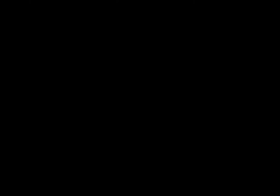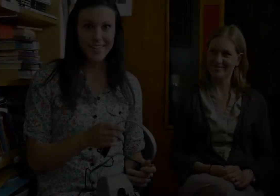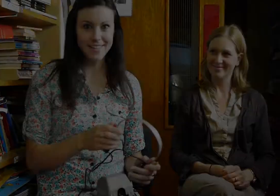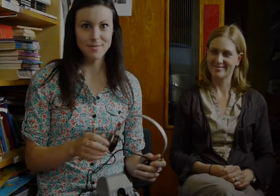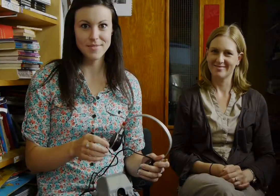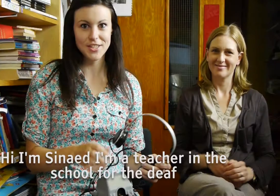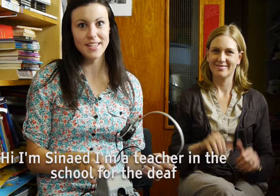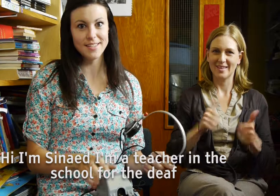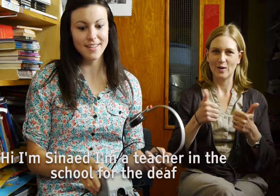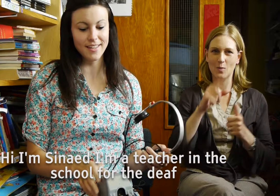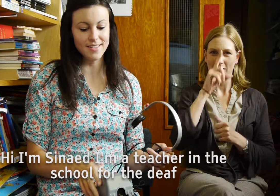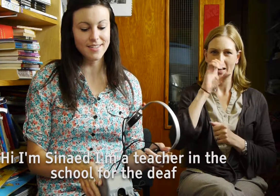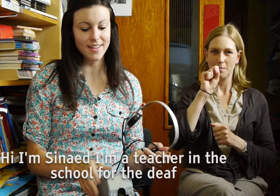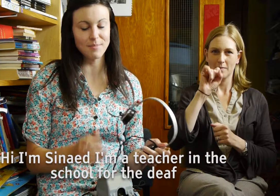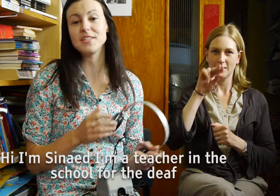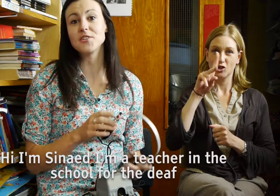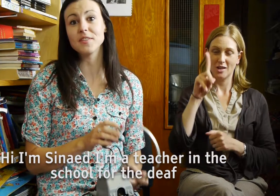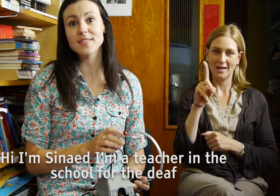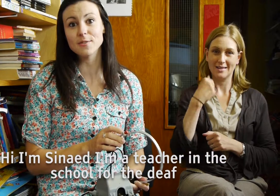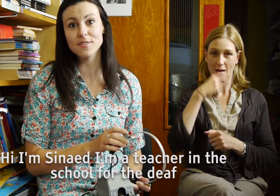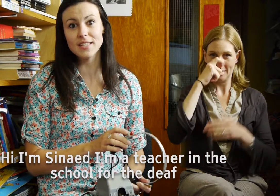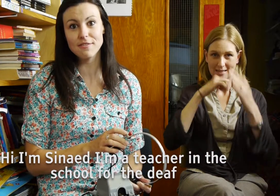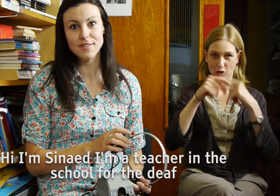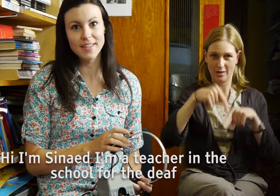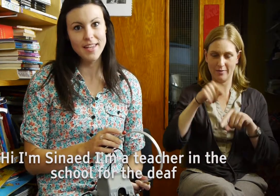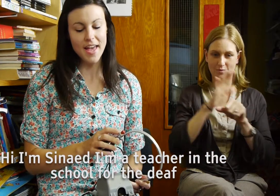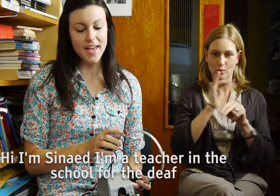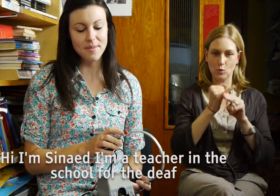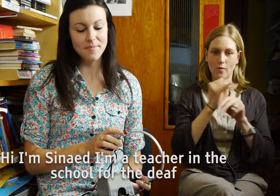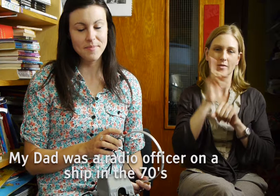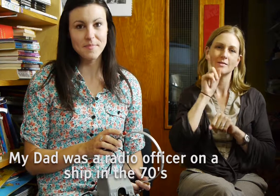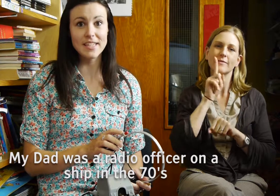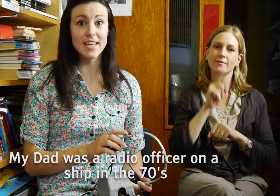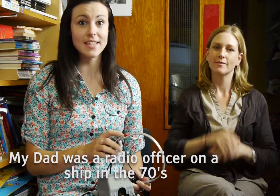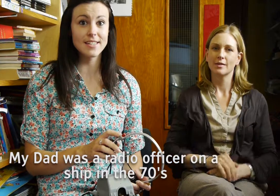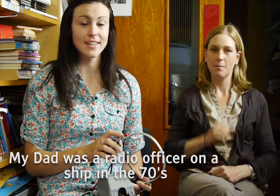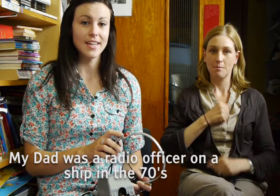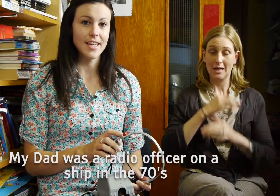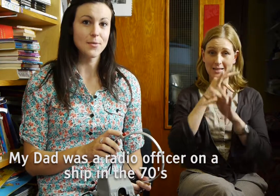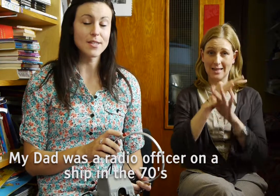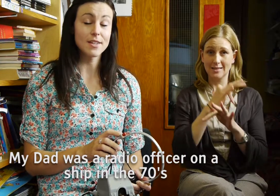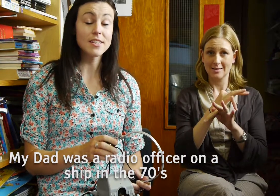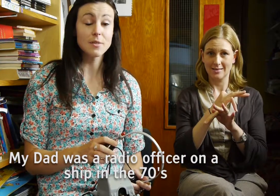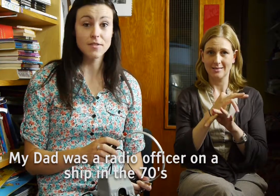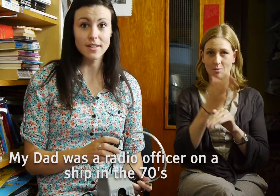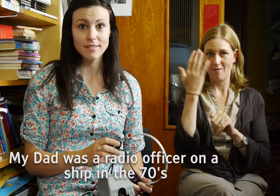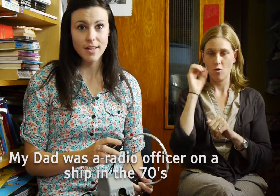Hi, I'm Sinead and I'm a teacher in the School for the Deaf. My dad was a radio officer on a